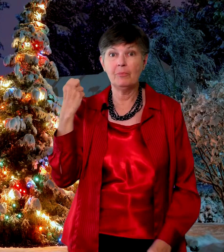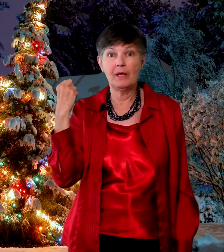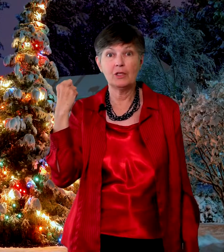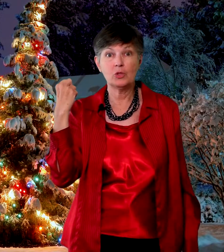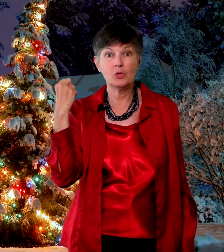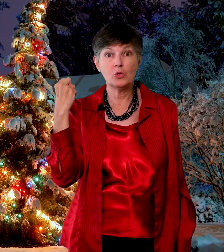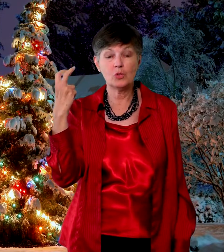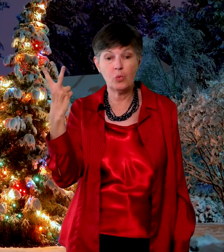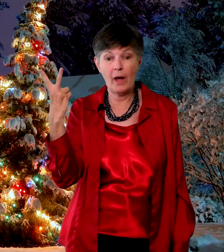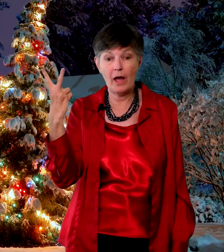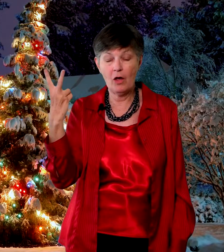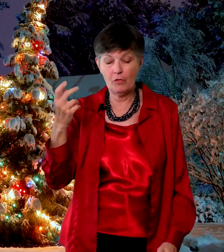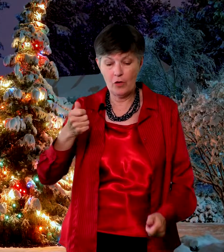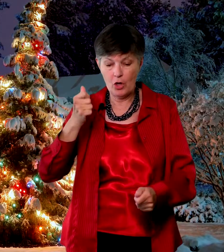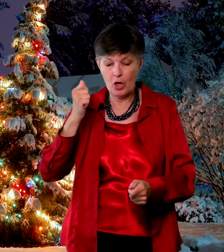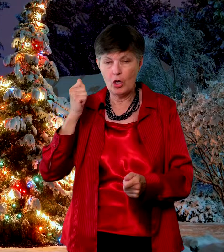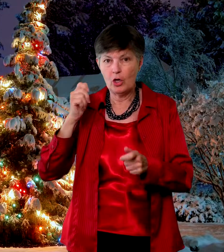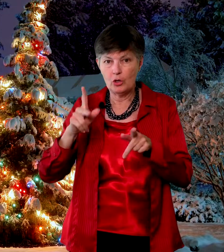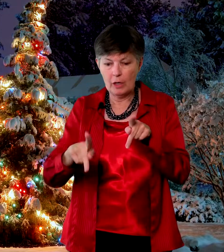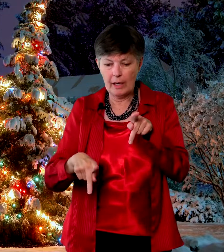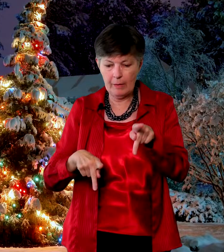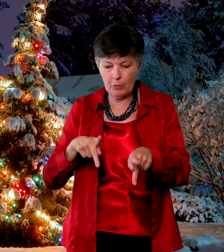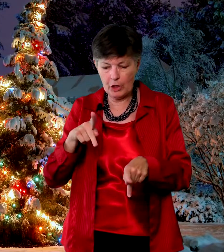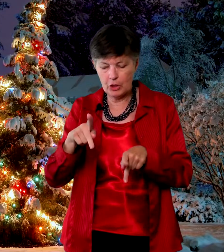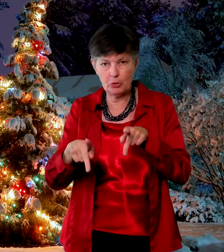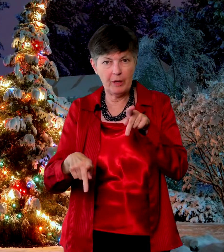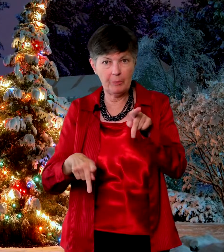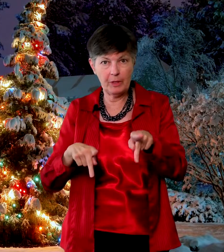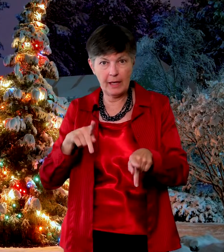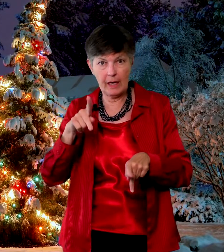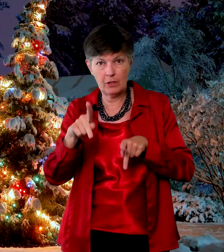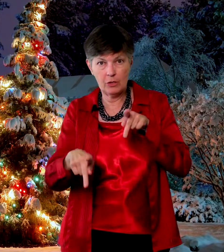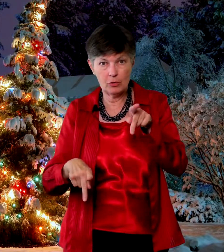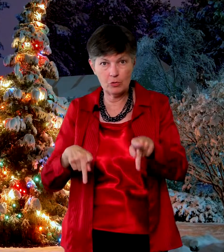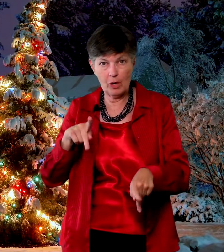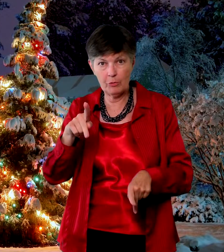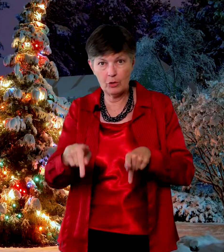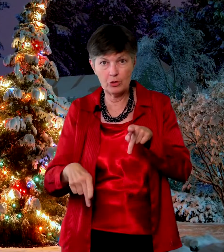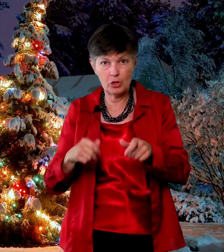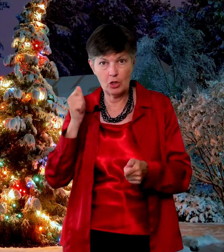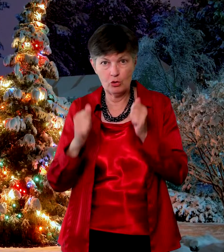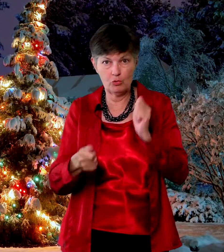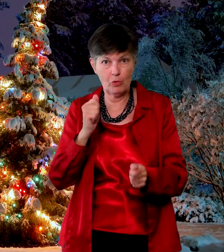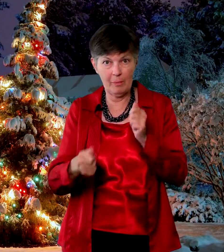be 12, and we're going to do people again, drummers drumming.